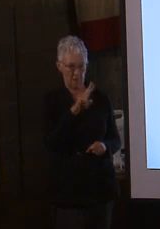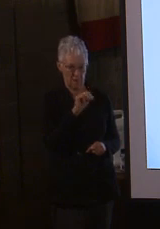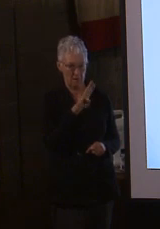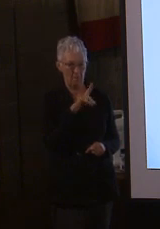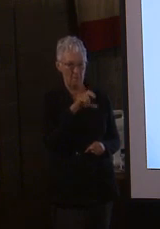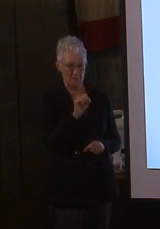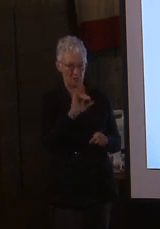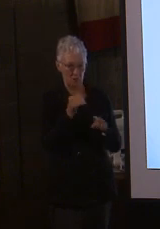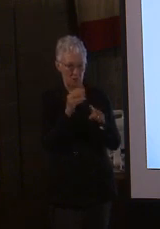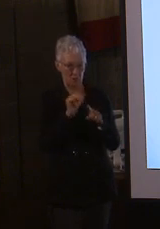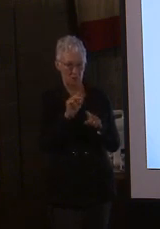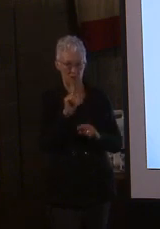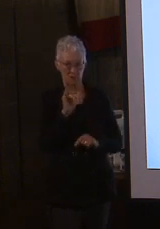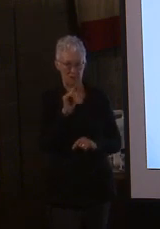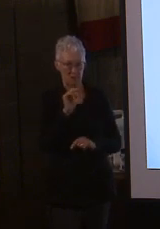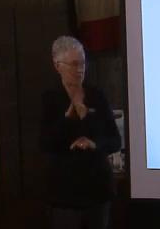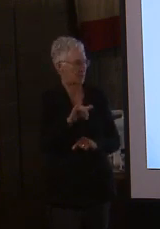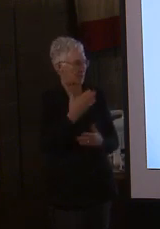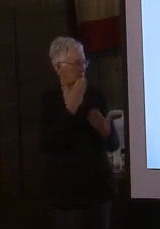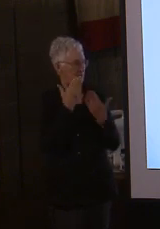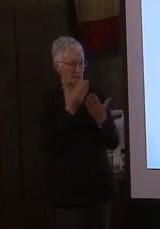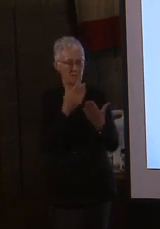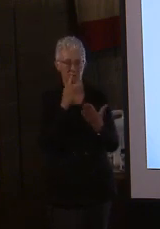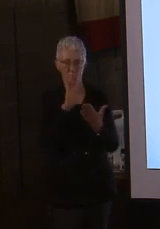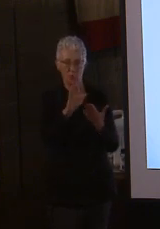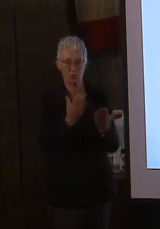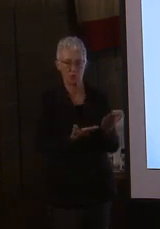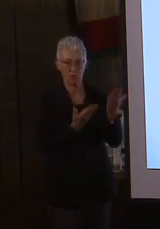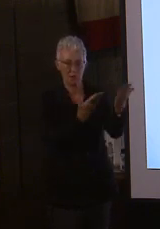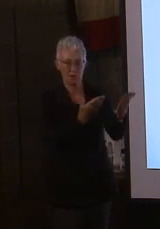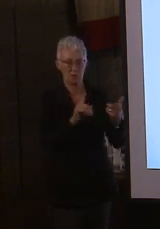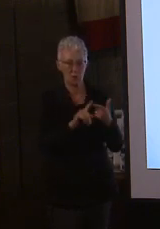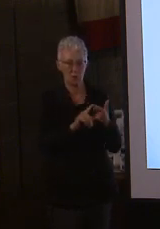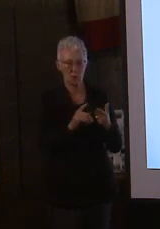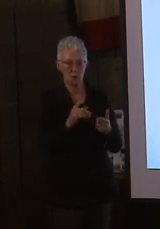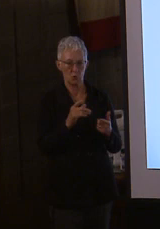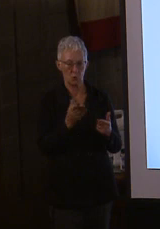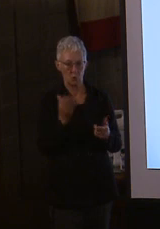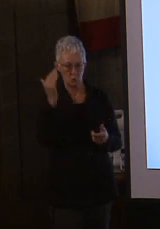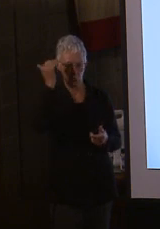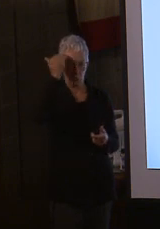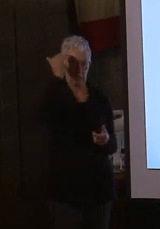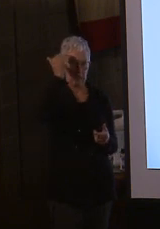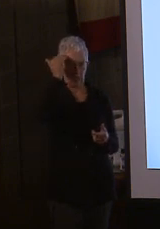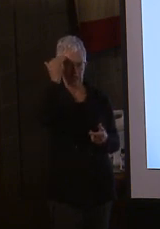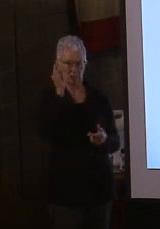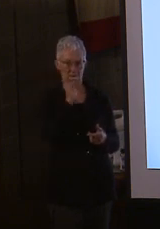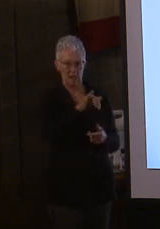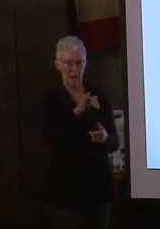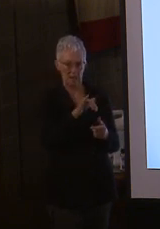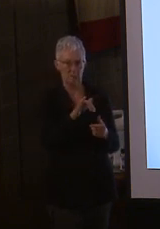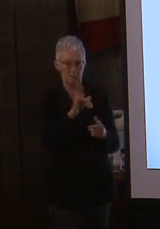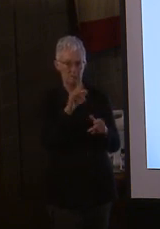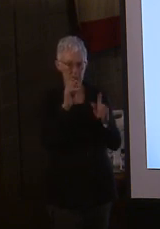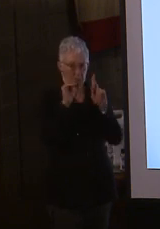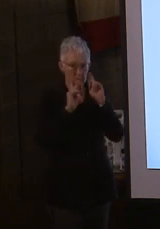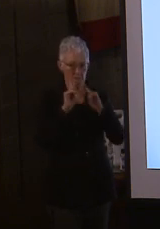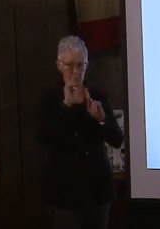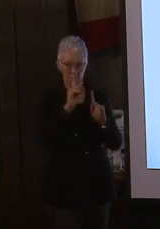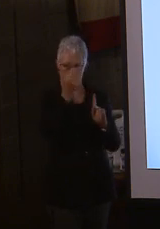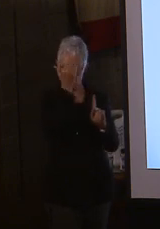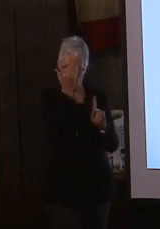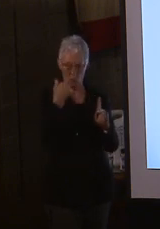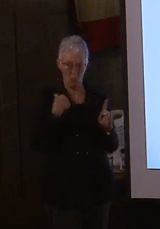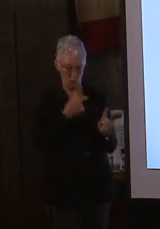Jim. Thank you very much for your suggestion on helping to raise awareness for this, to make sure that people know there are resources